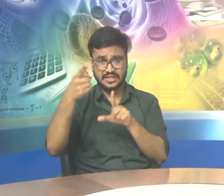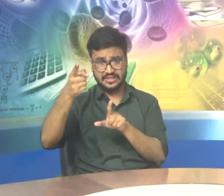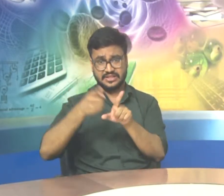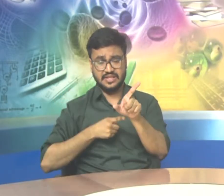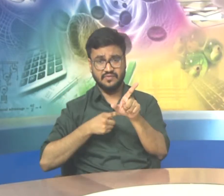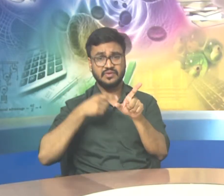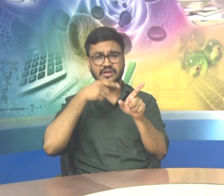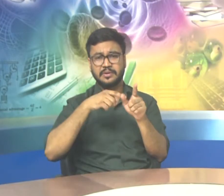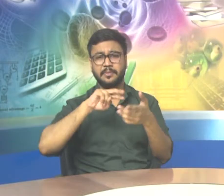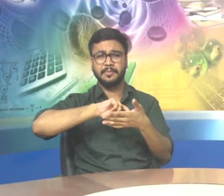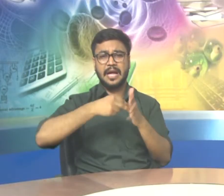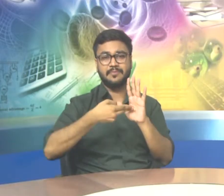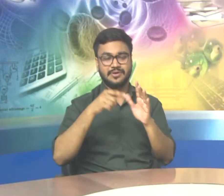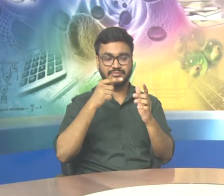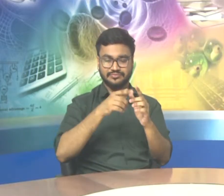Next is gravity.